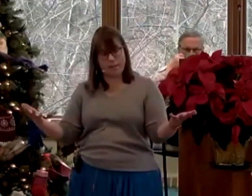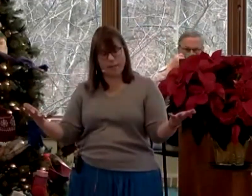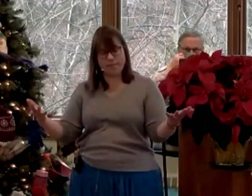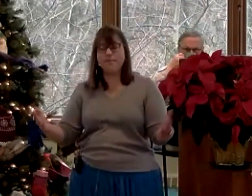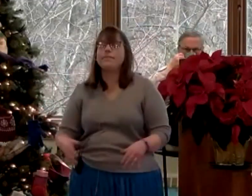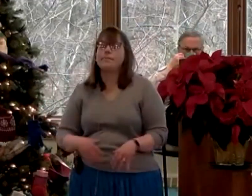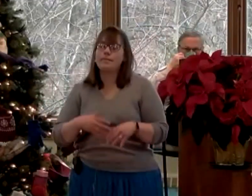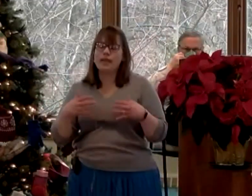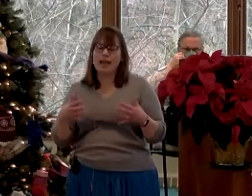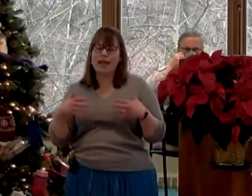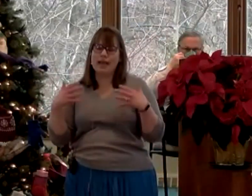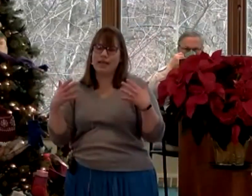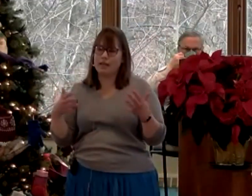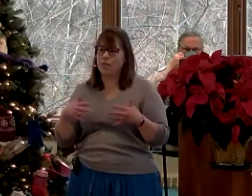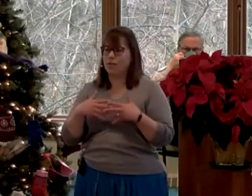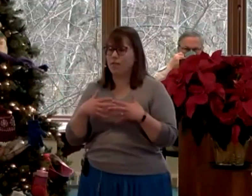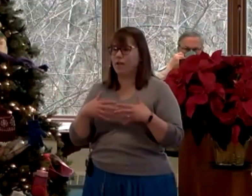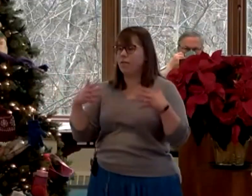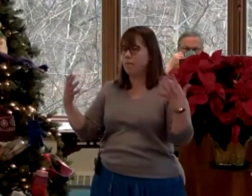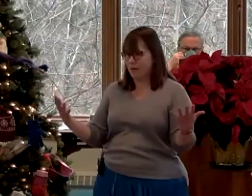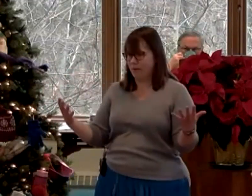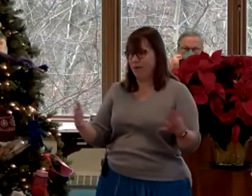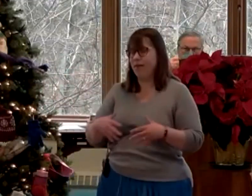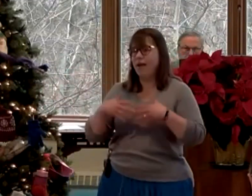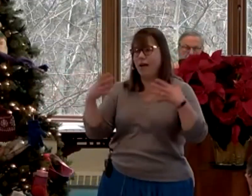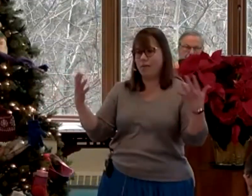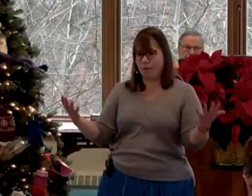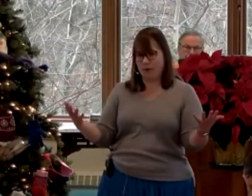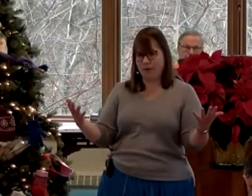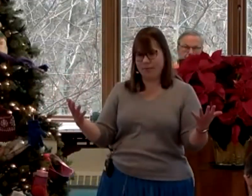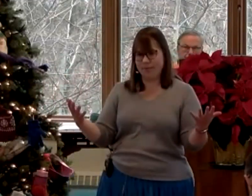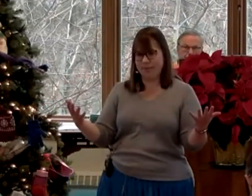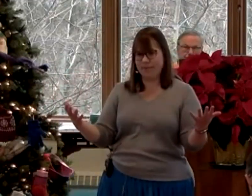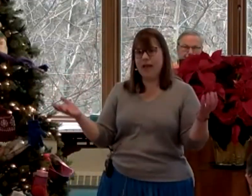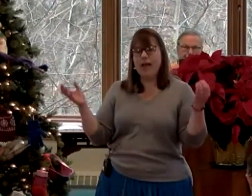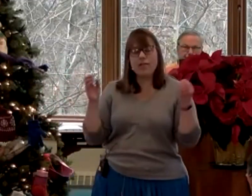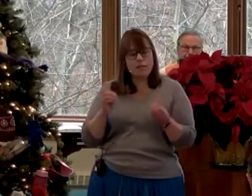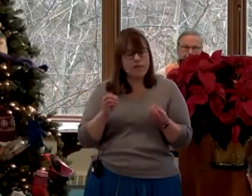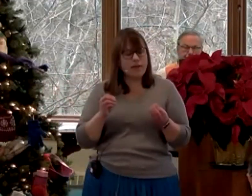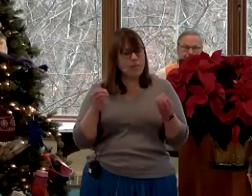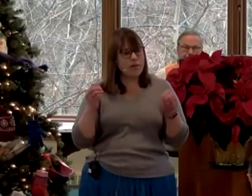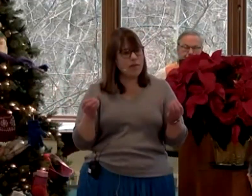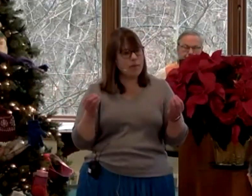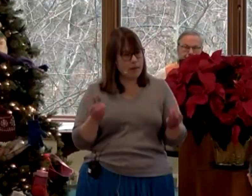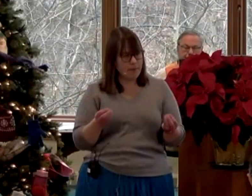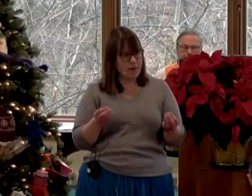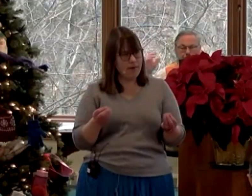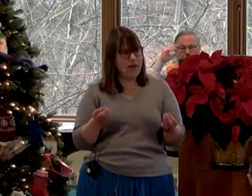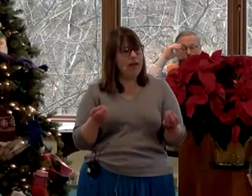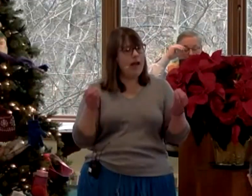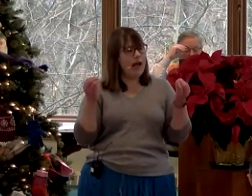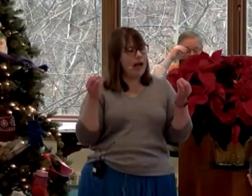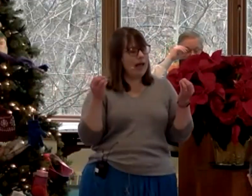the temple and the celebration of the miracle of the oil. It's also a time when we can remember